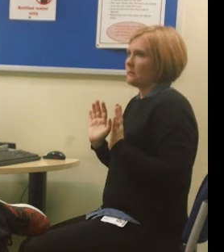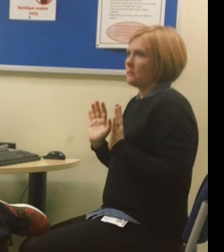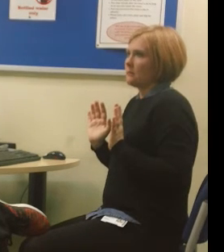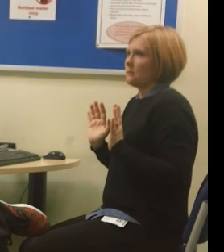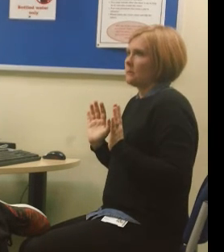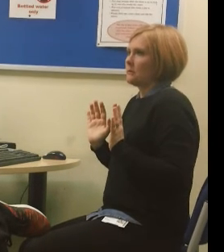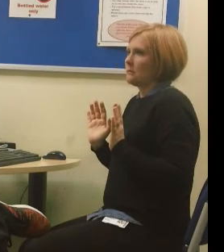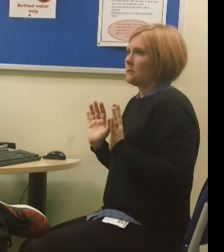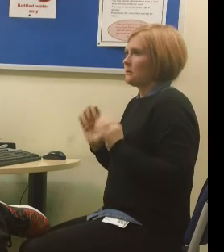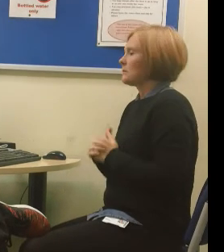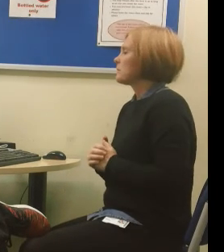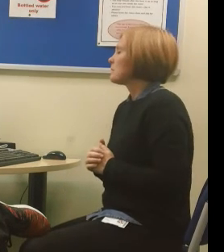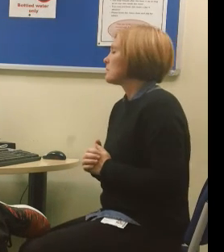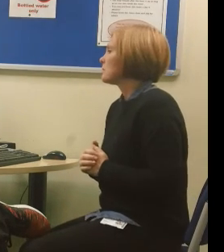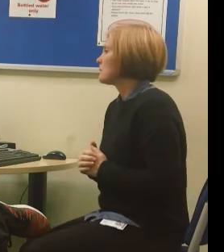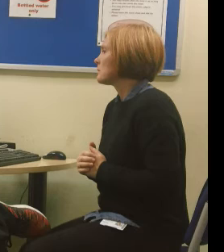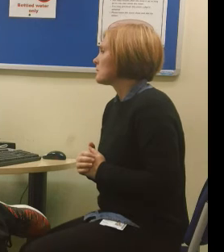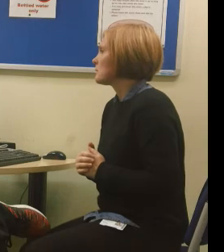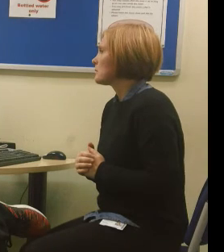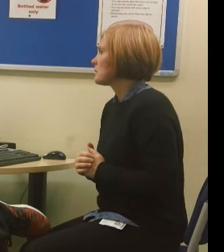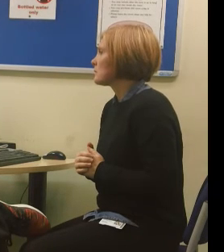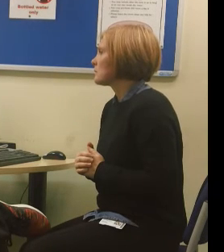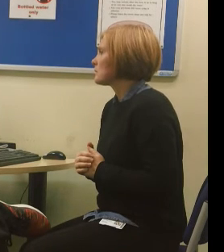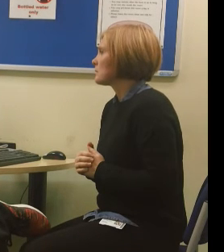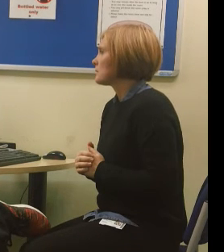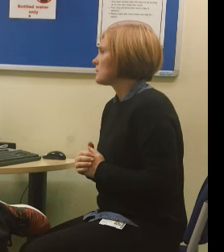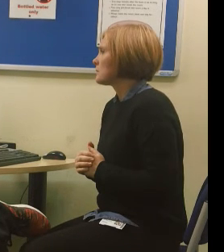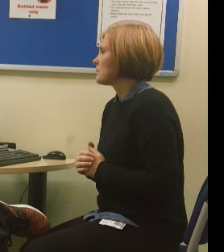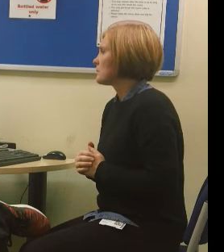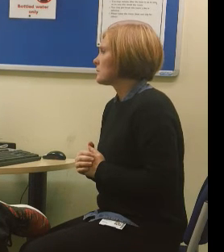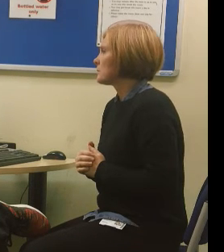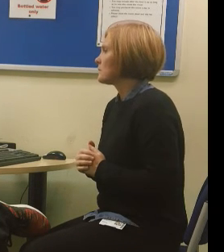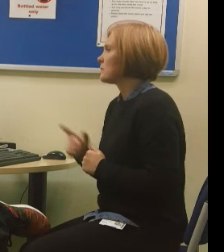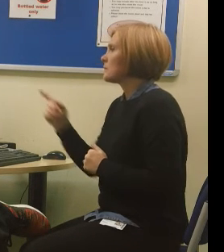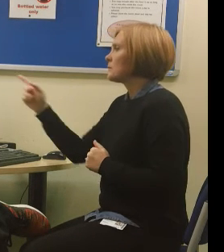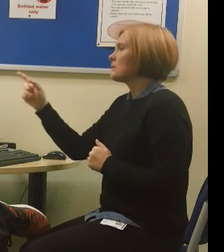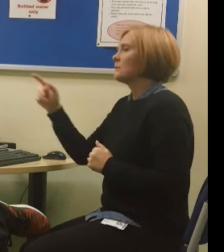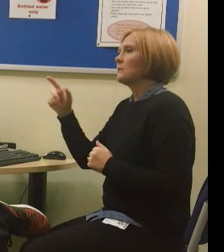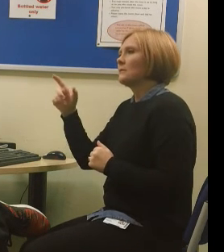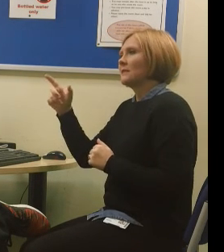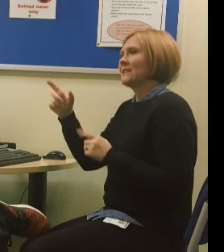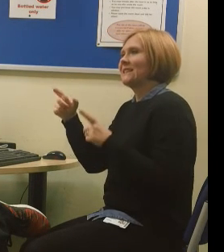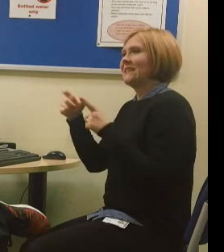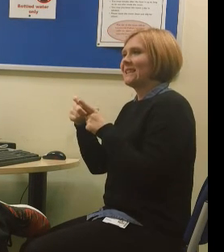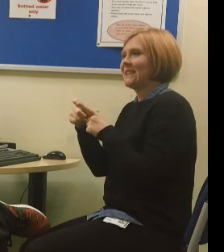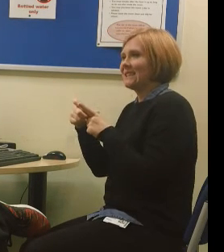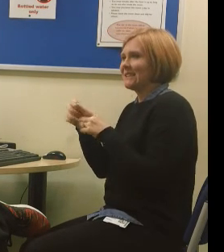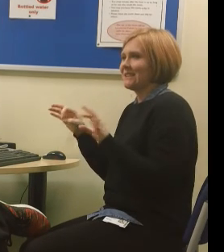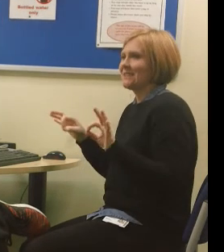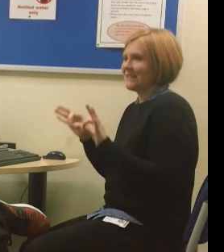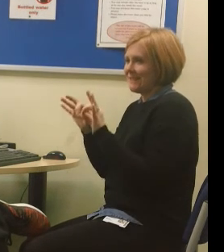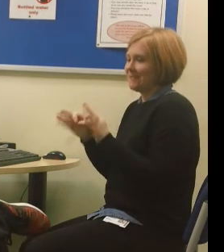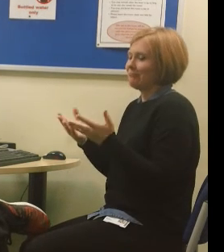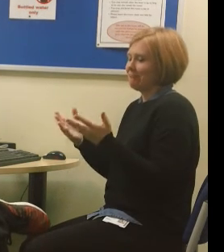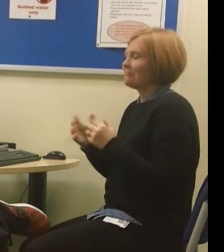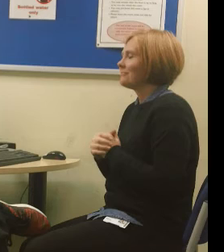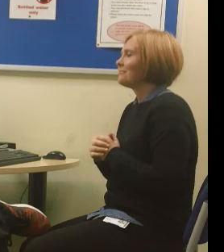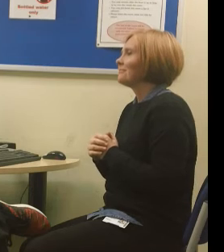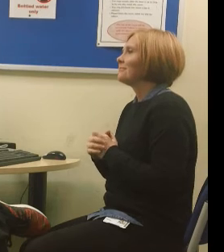week. We've also got a large selection of music CDs, which are available in the LRC, and you can have up to 4 of those on your record at